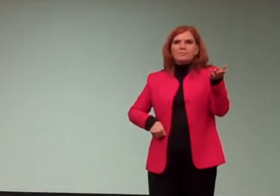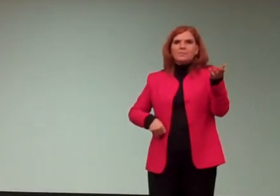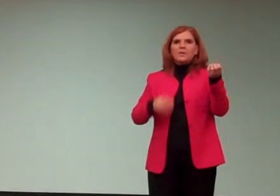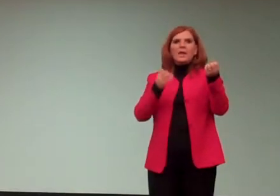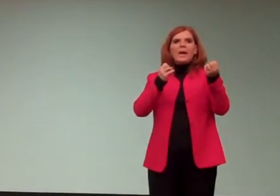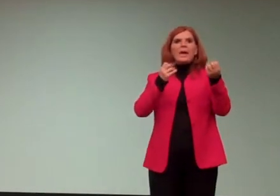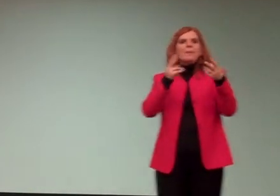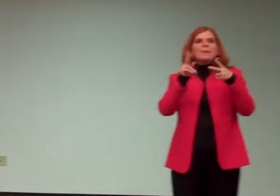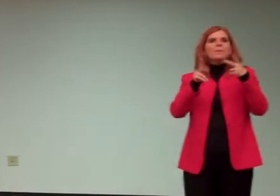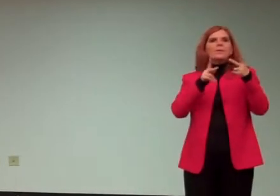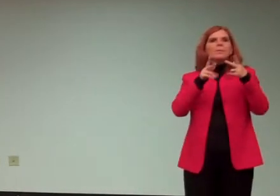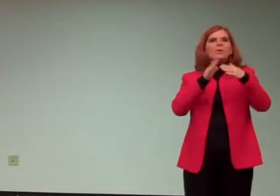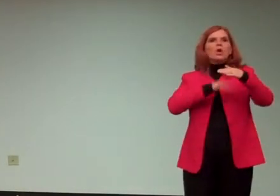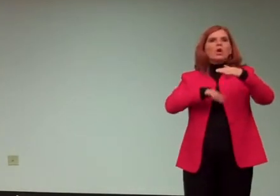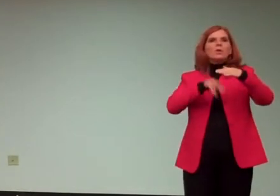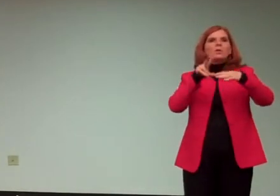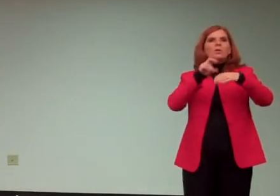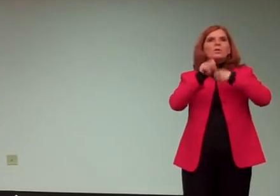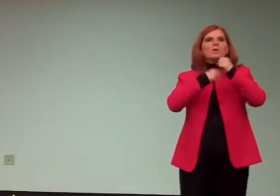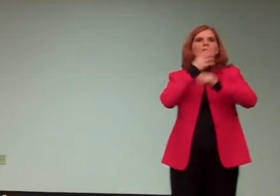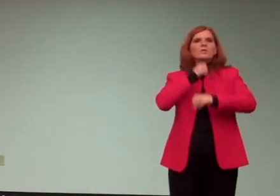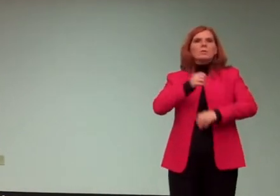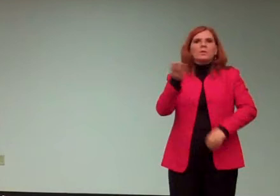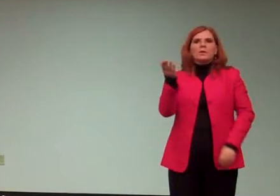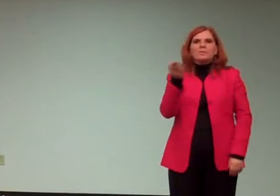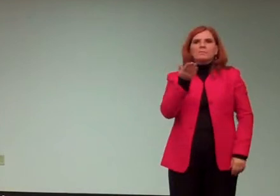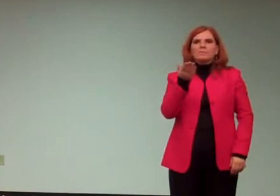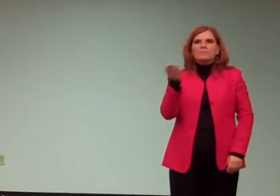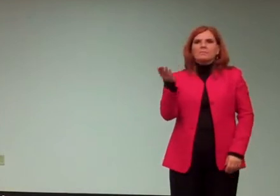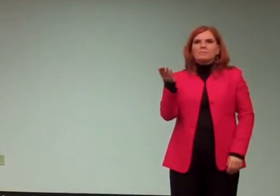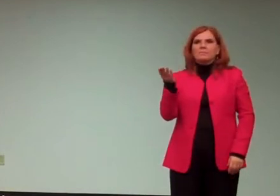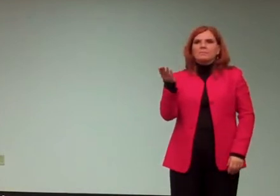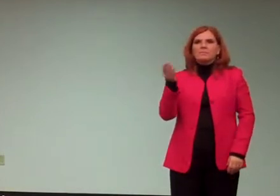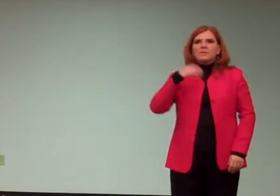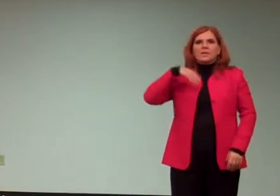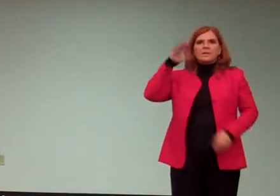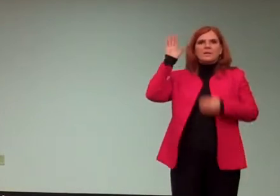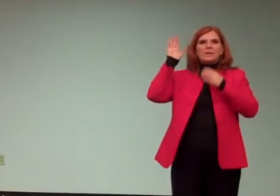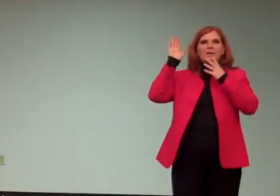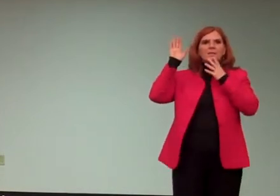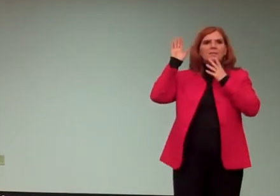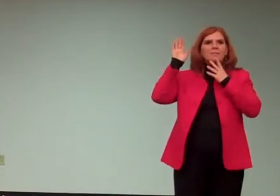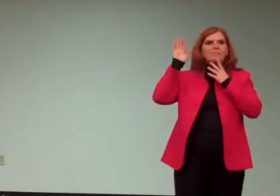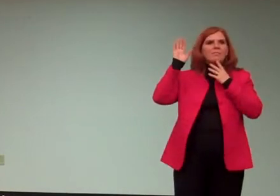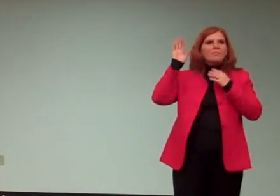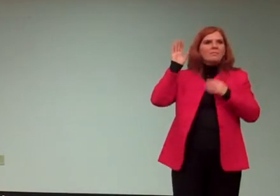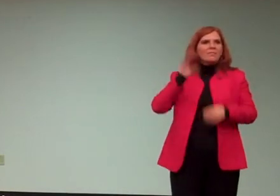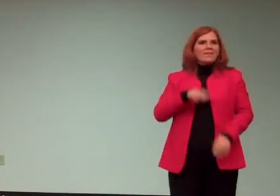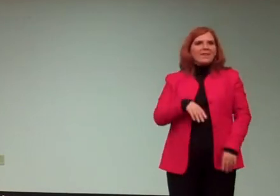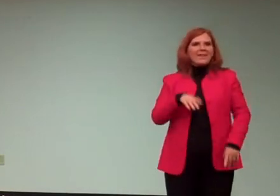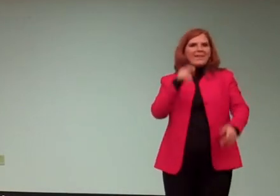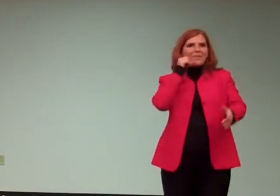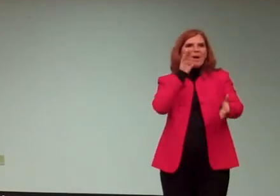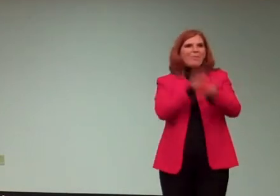How many people are under 30? May I see a hand? Alice, put your hand